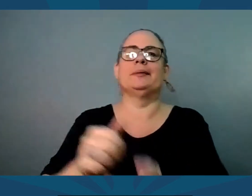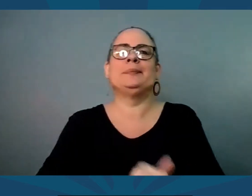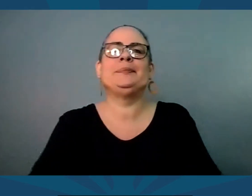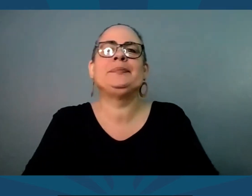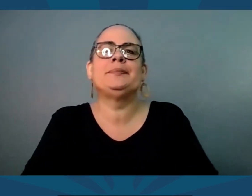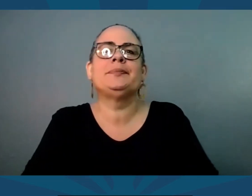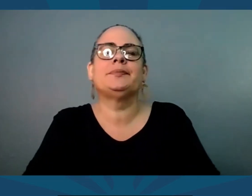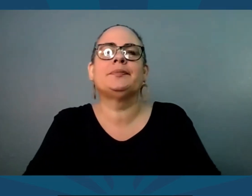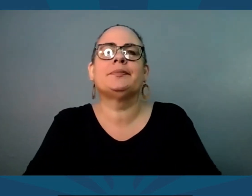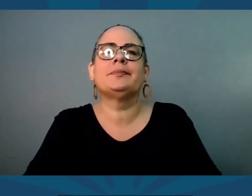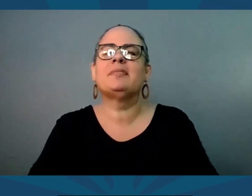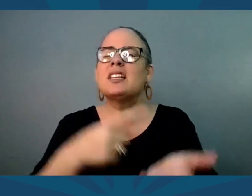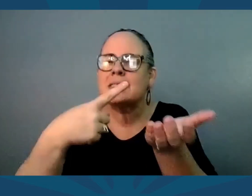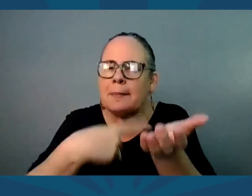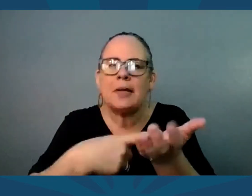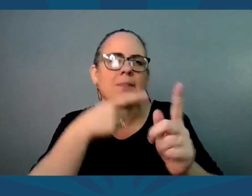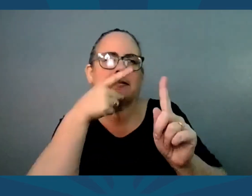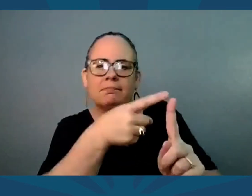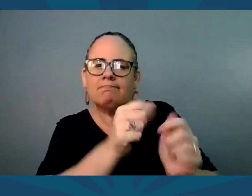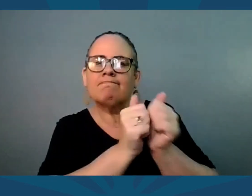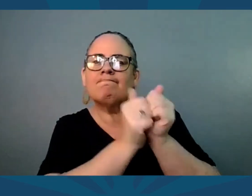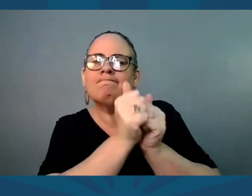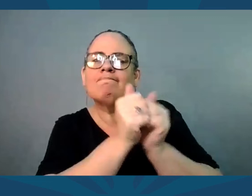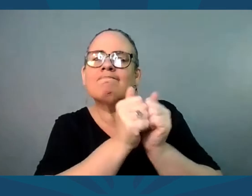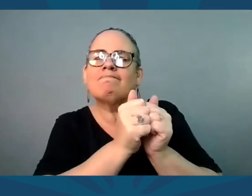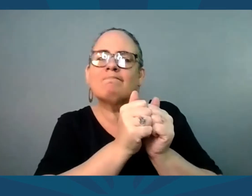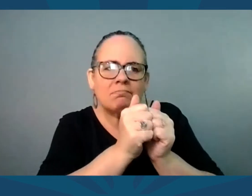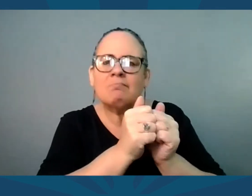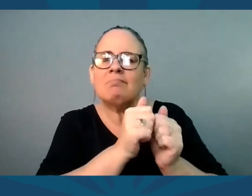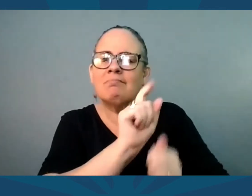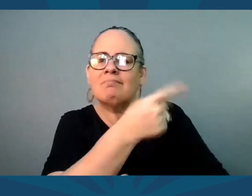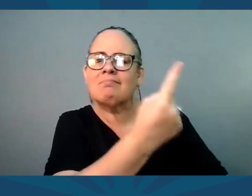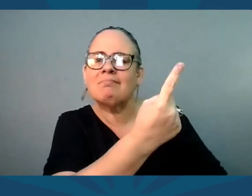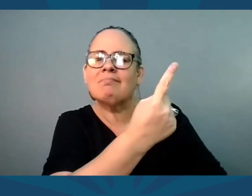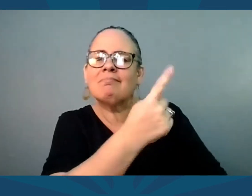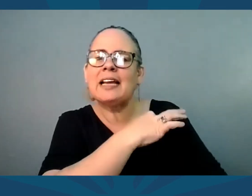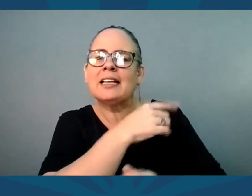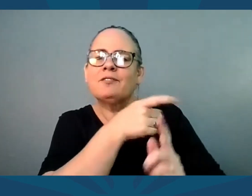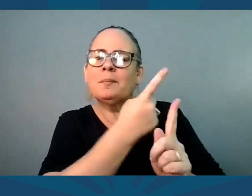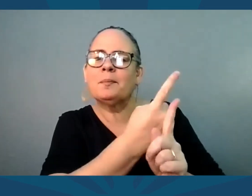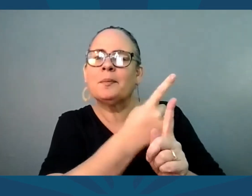party nominees and candidates that are running independent of a party.